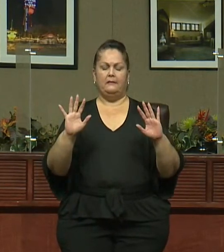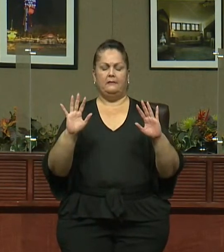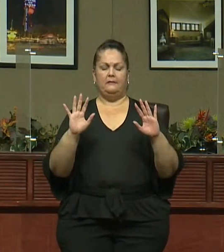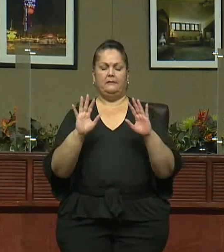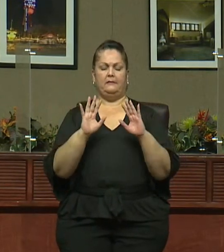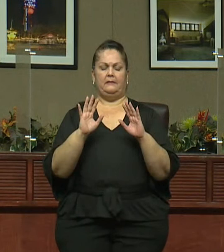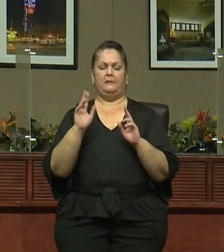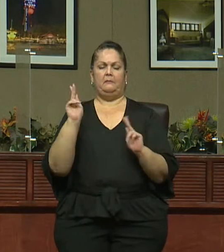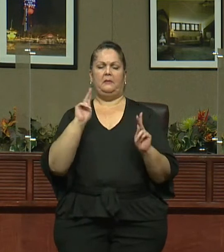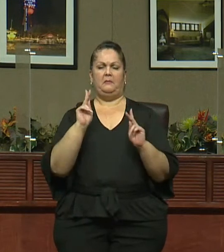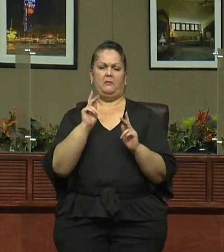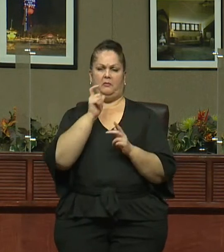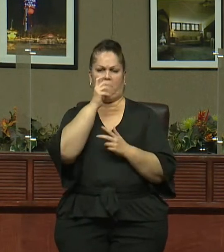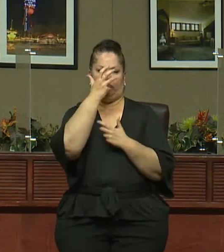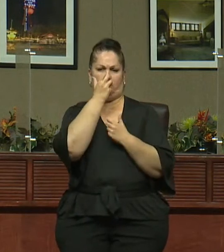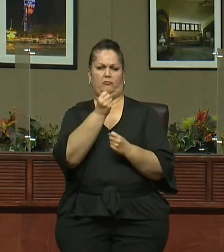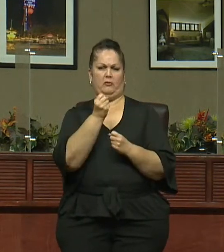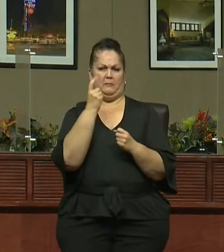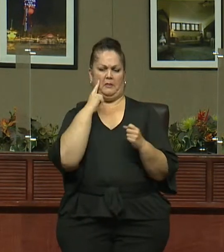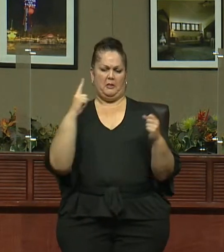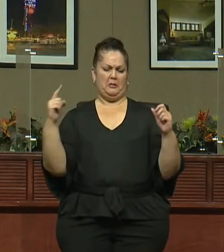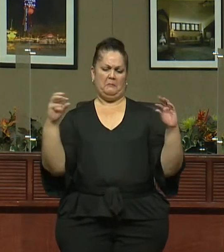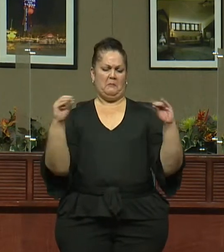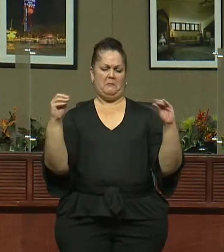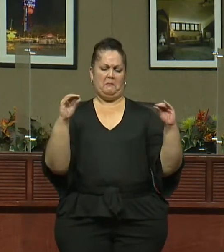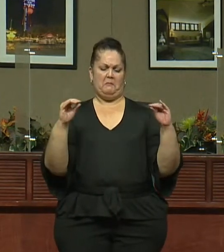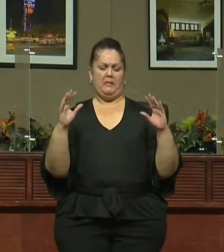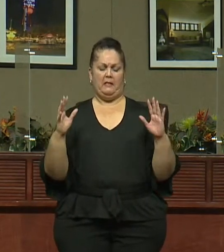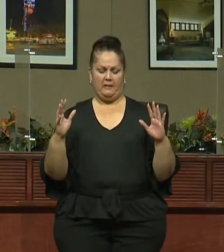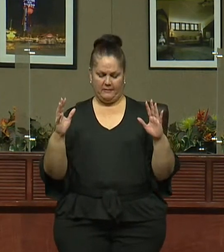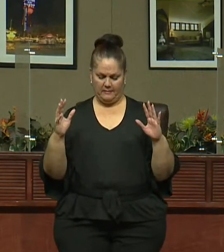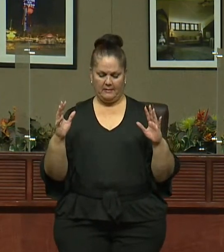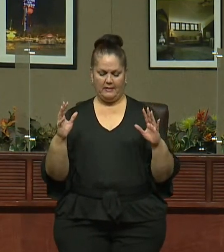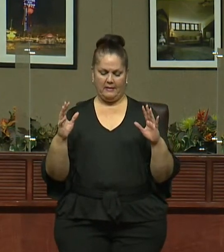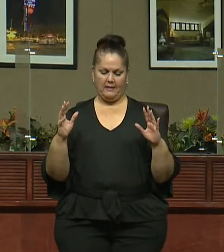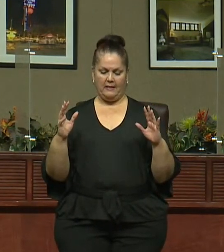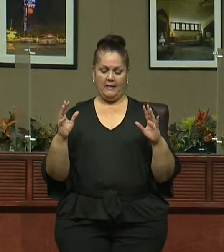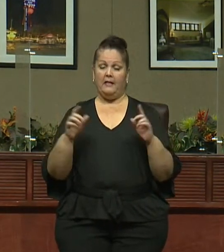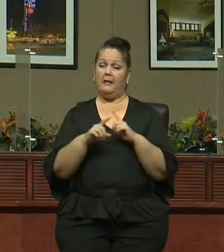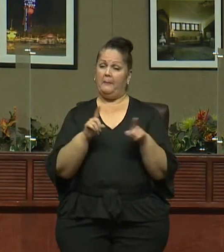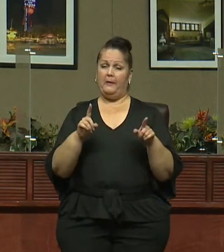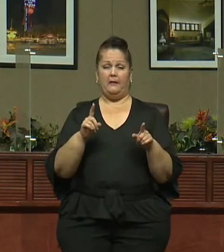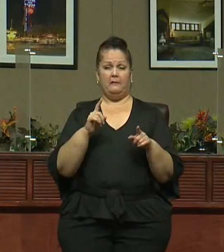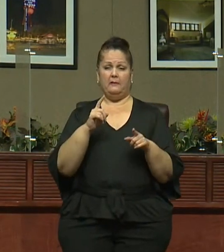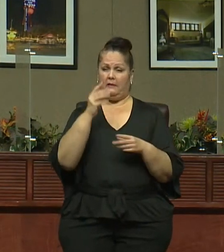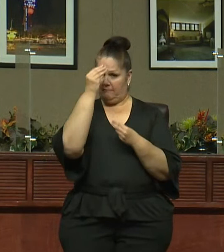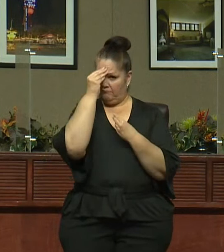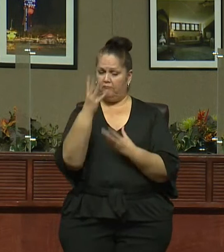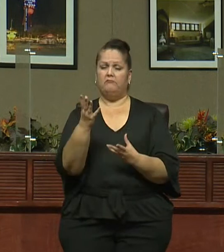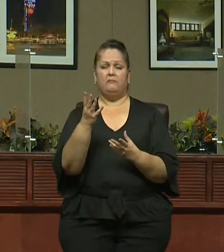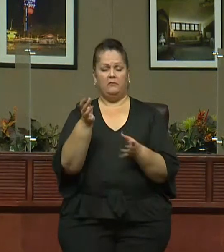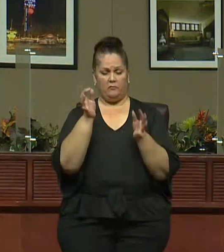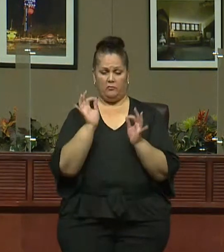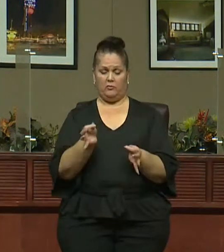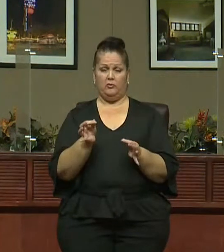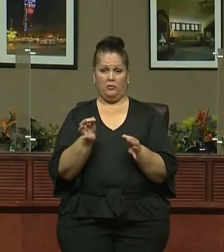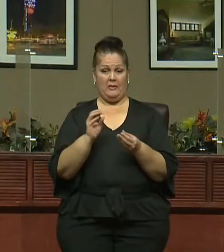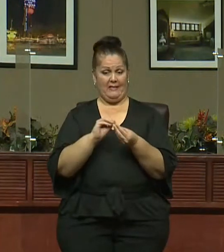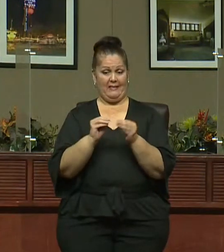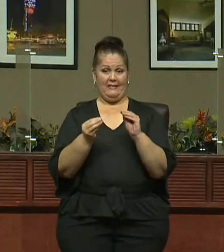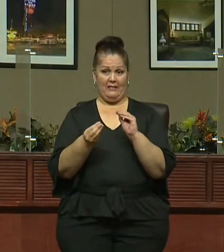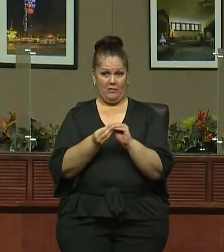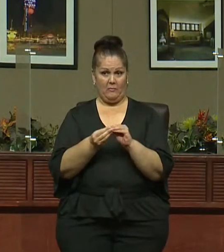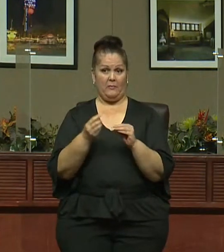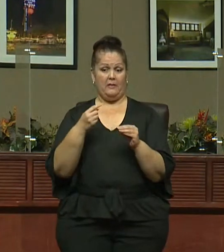it and the foresight, and in this side of the aisle politically. But I can assure you that the data that the CDC is going